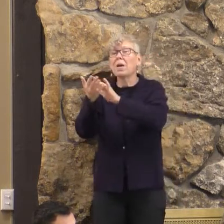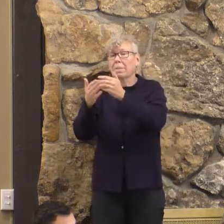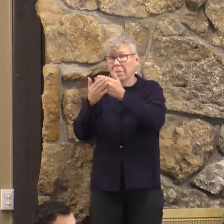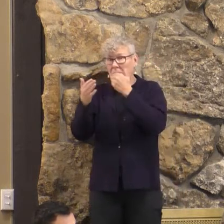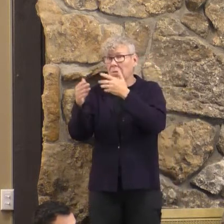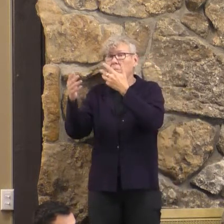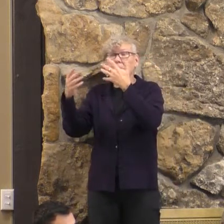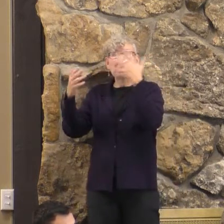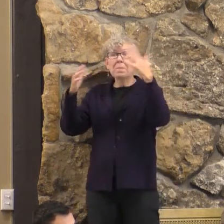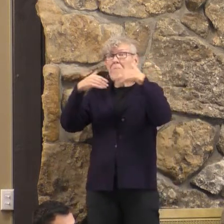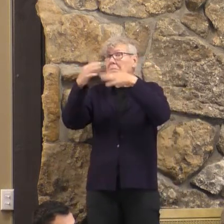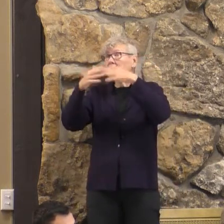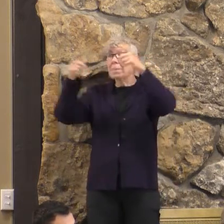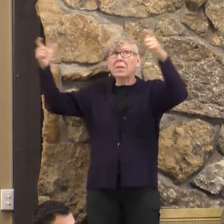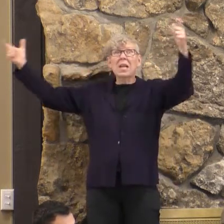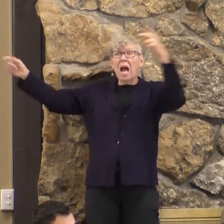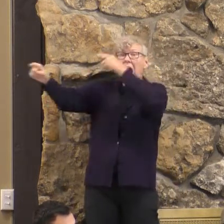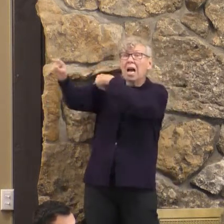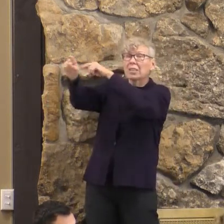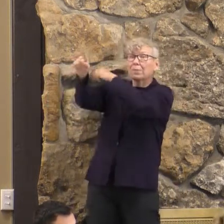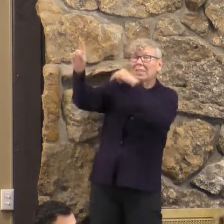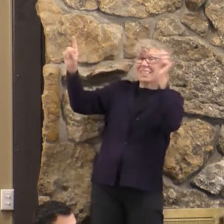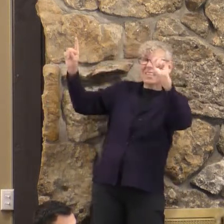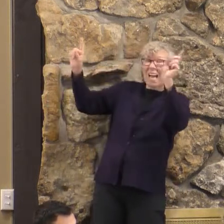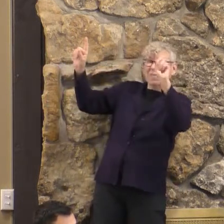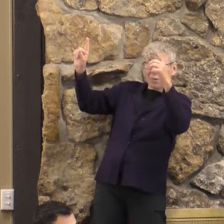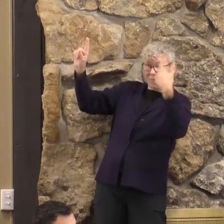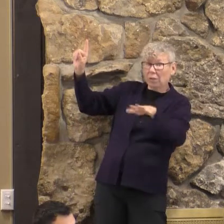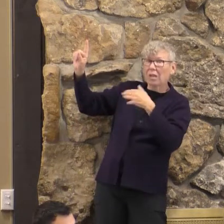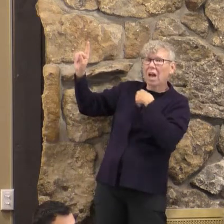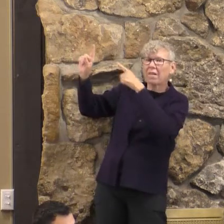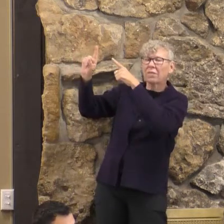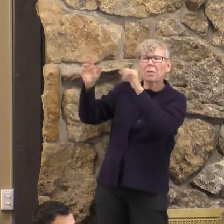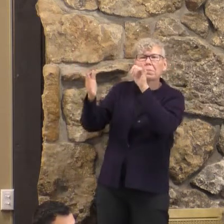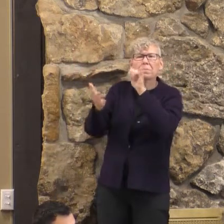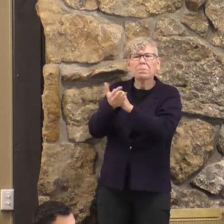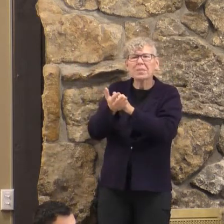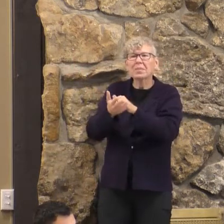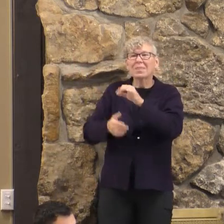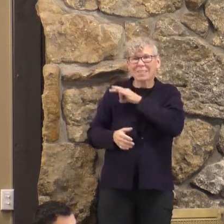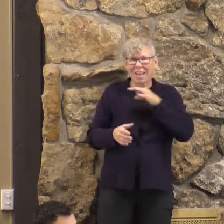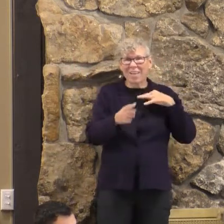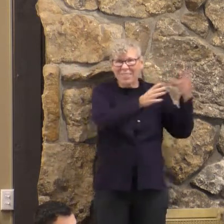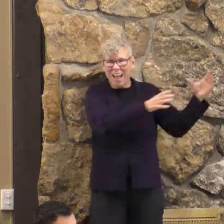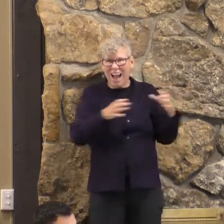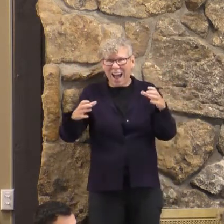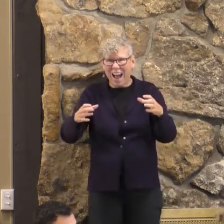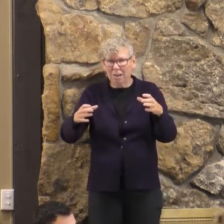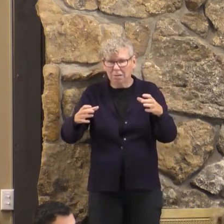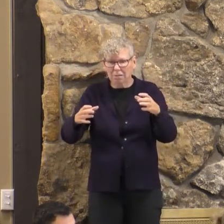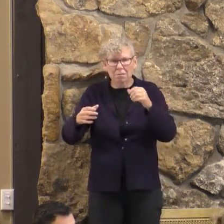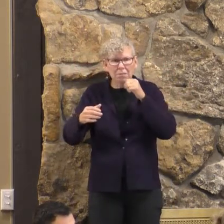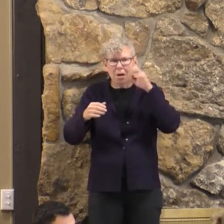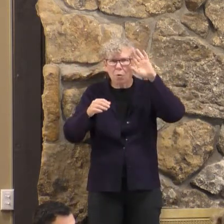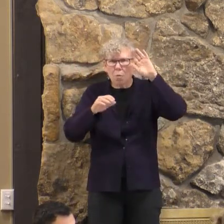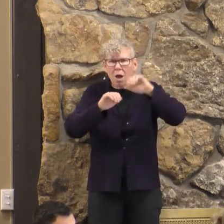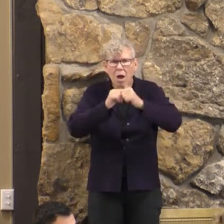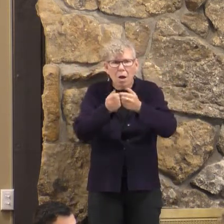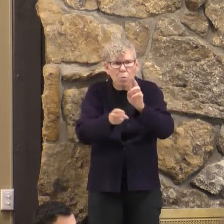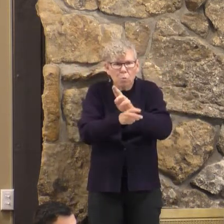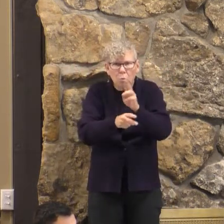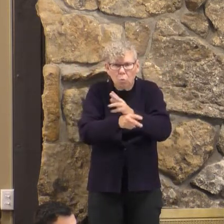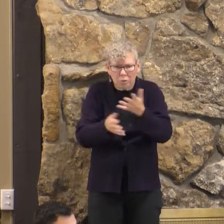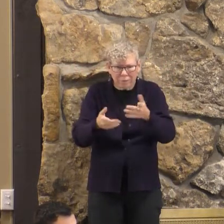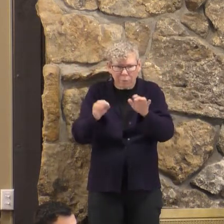Denver, in fact. And the staff does not know how to operate the video remote interpreting machine, or the staff does not know how